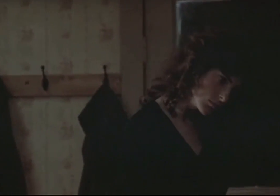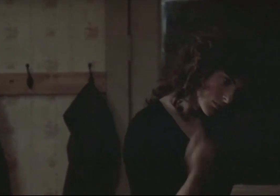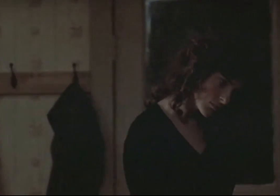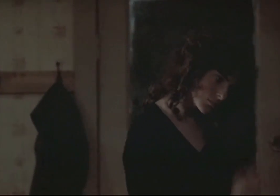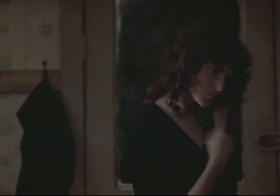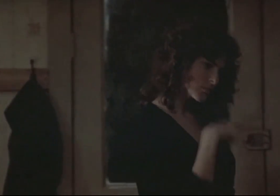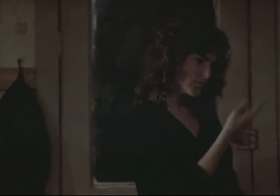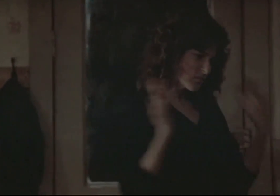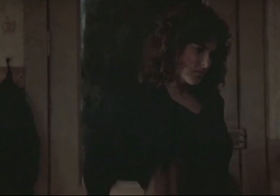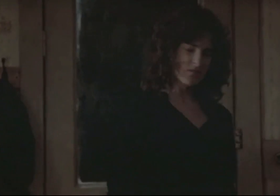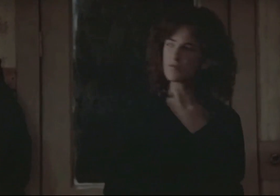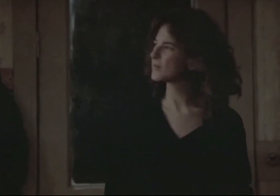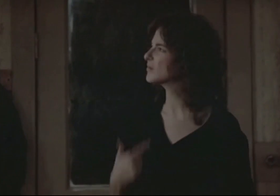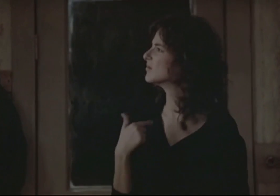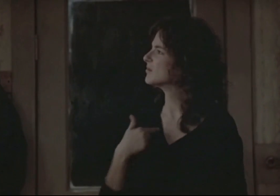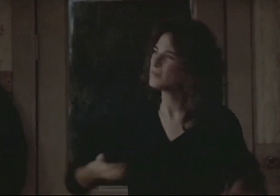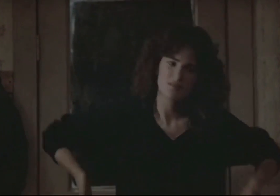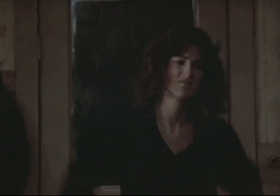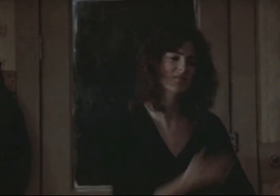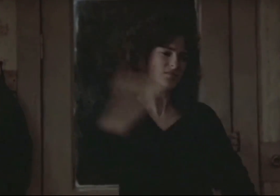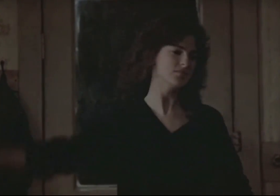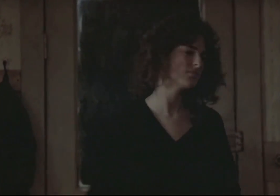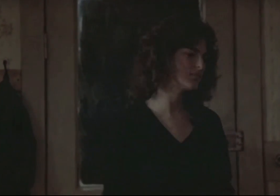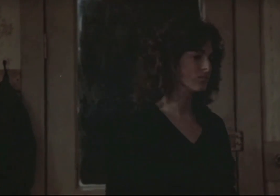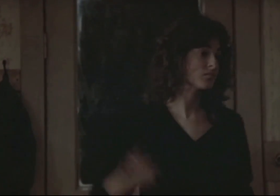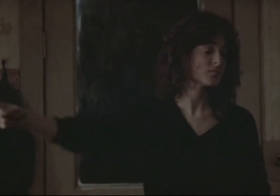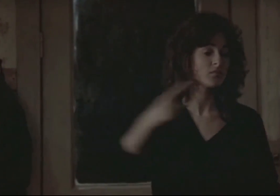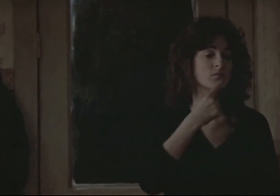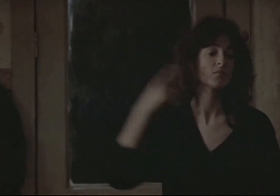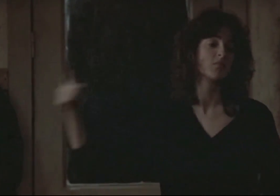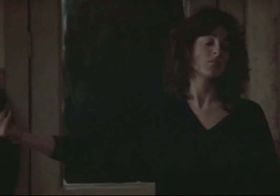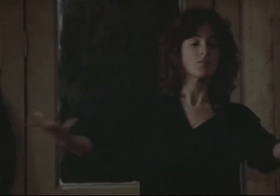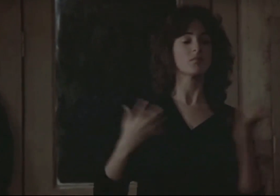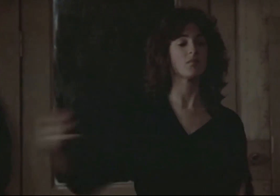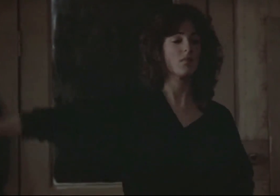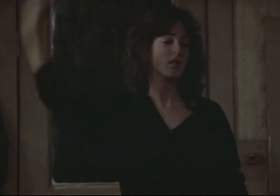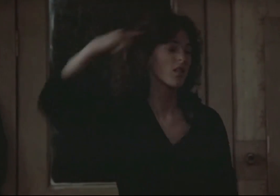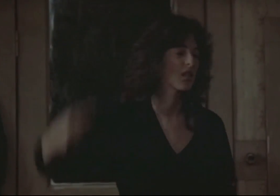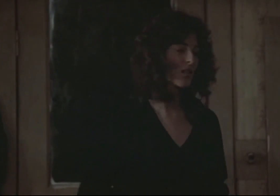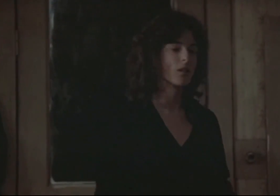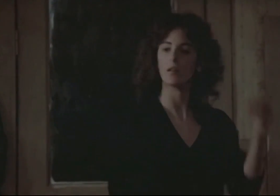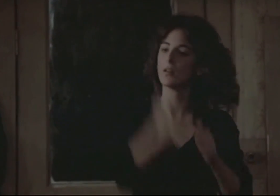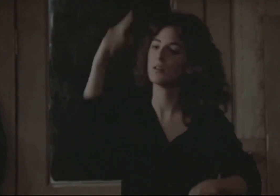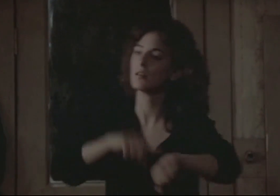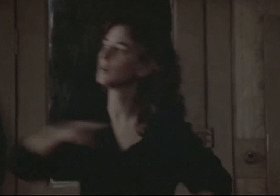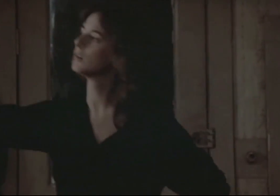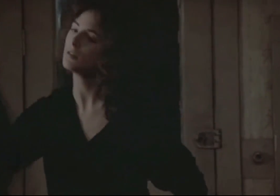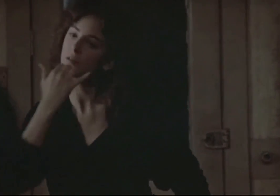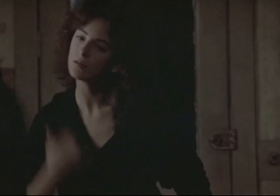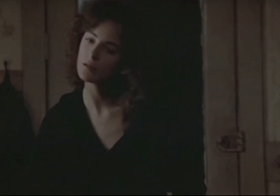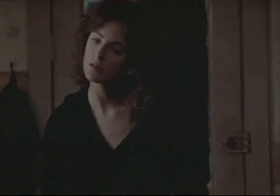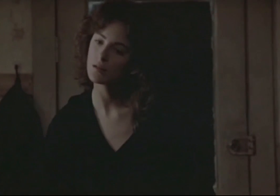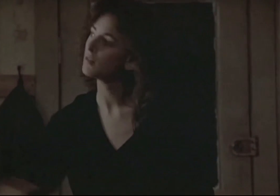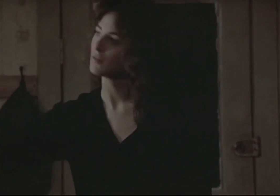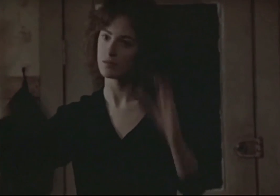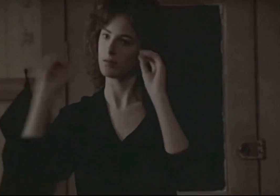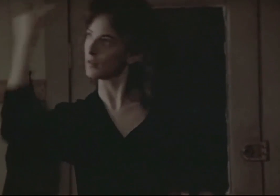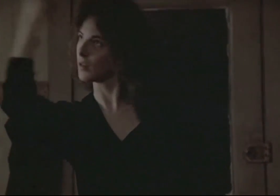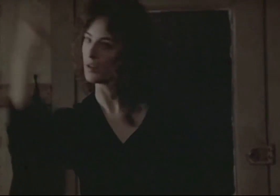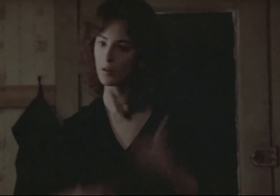That movie was so beautiful. And one of my favorite lines in movie history is actually in that film. I'm going to get to it in a moment. Marlee, of